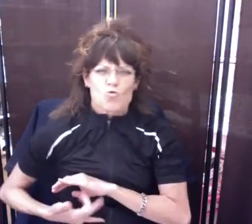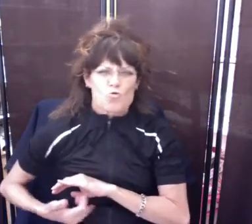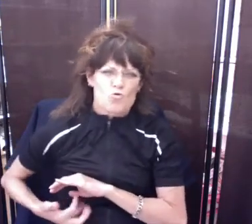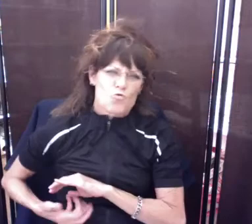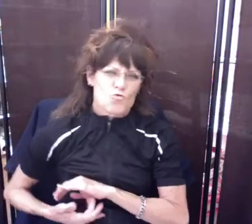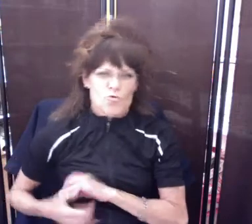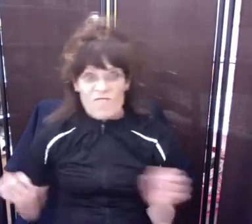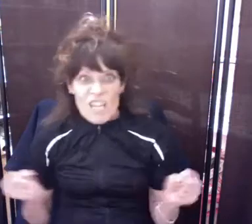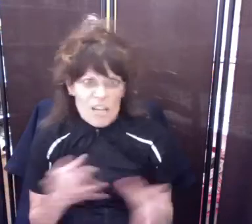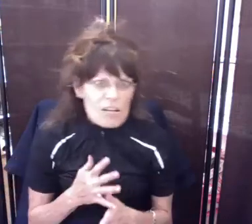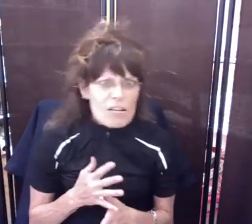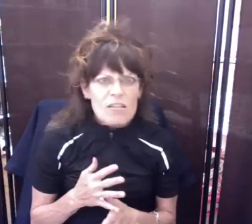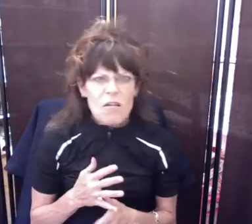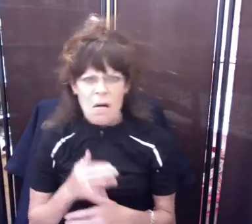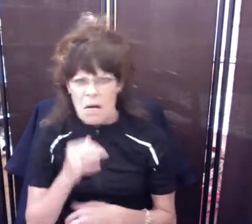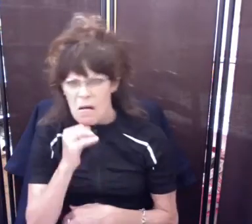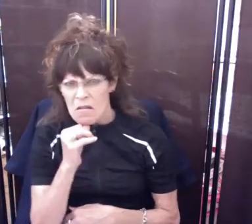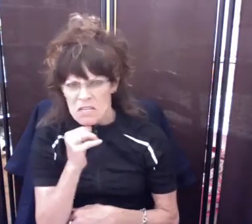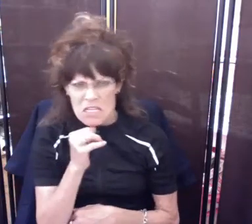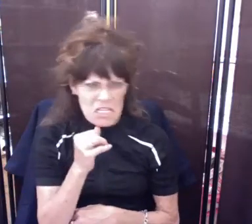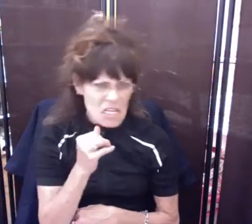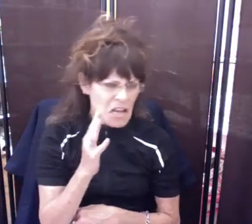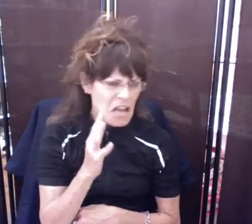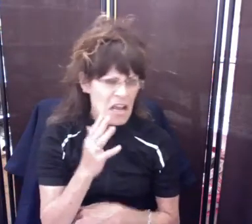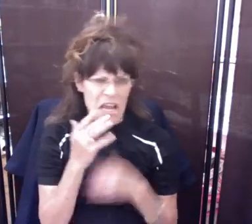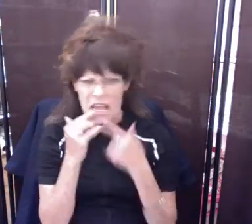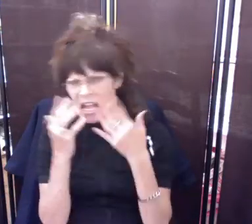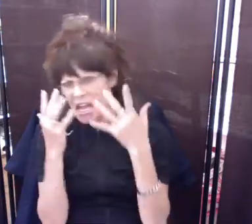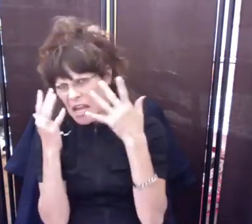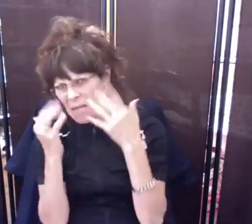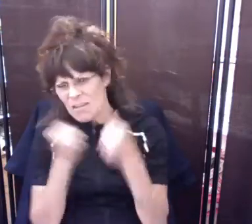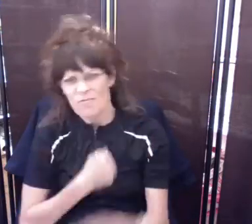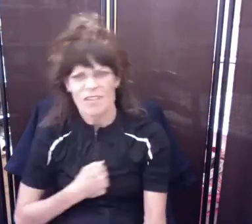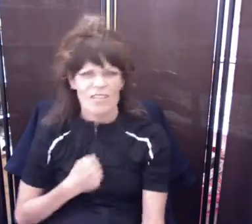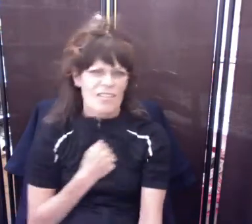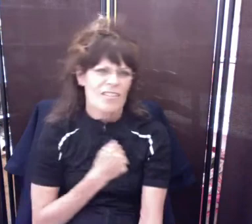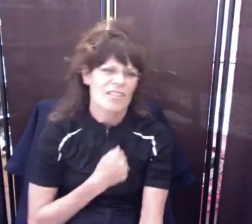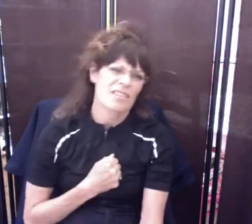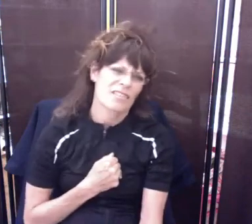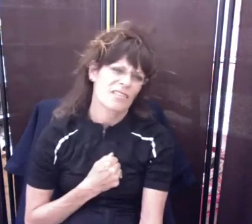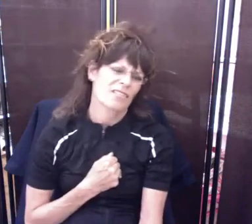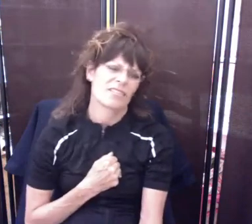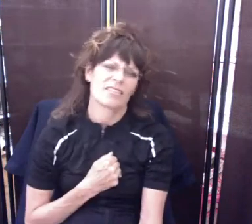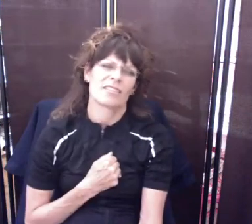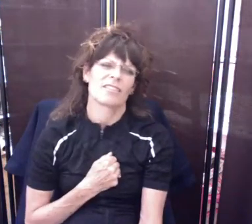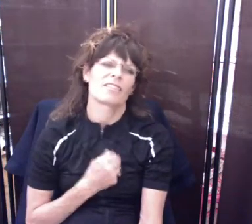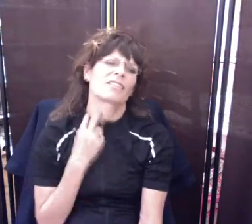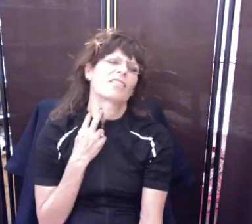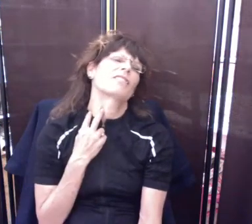me. The shame and the remorse is just rolling over me. And this guy,